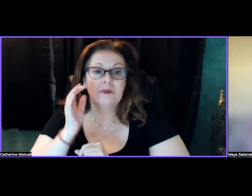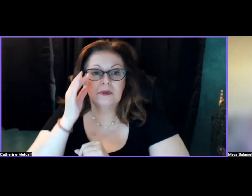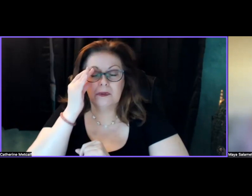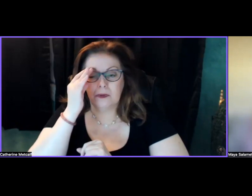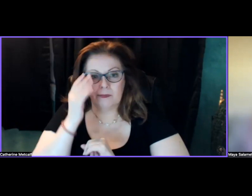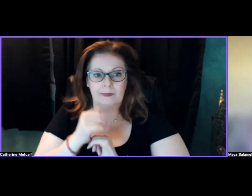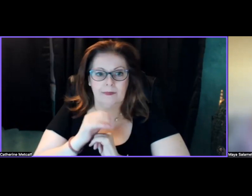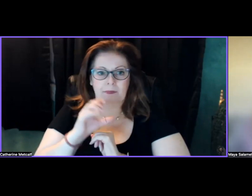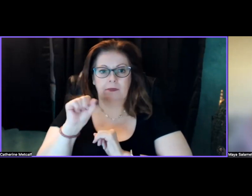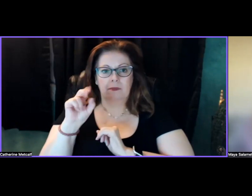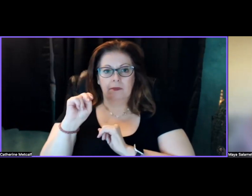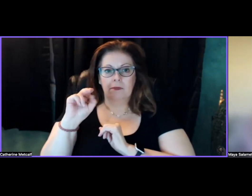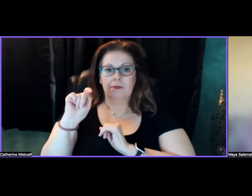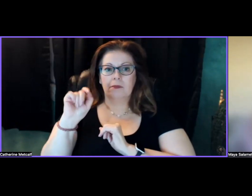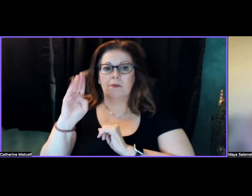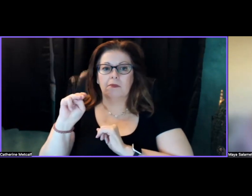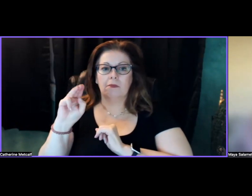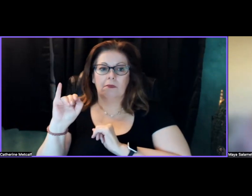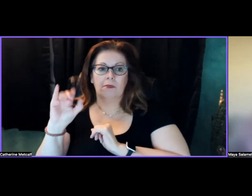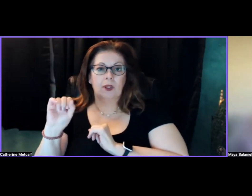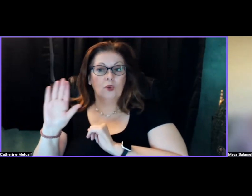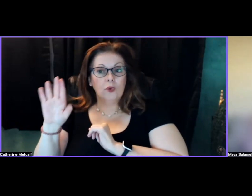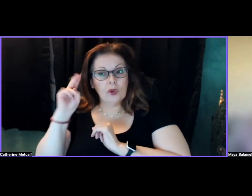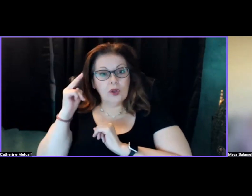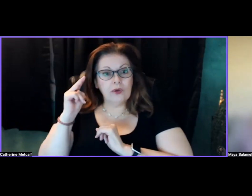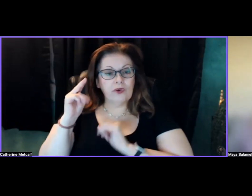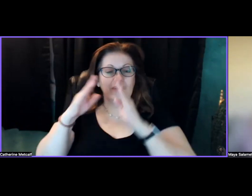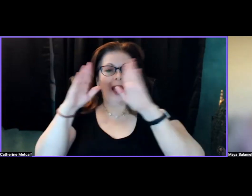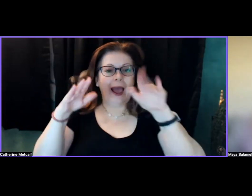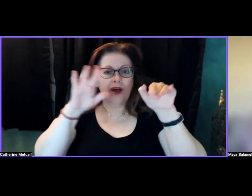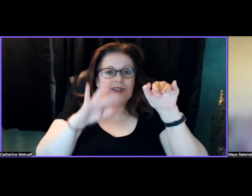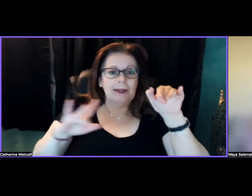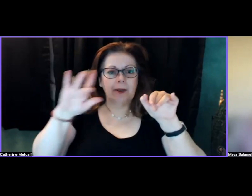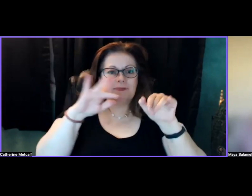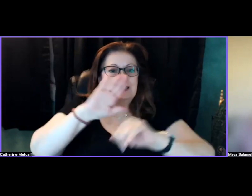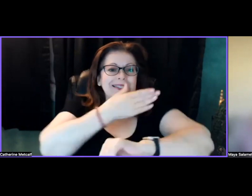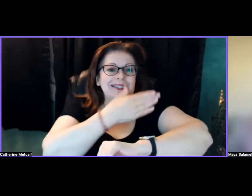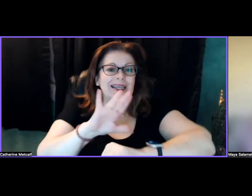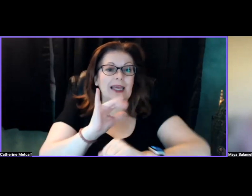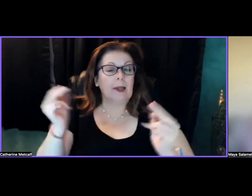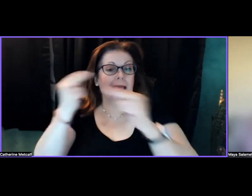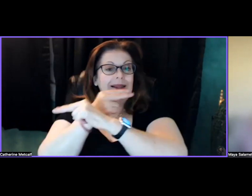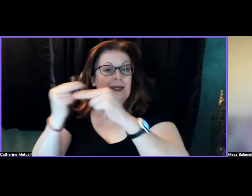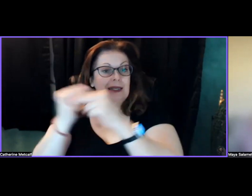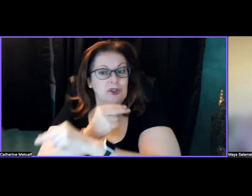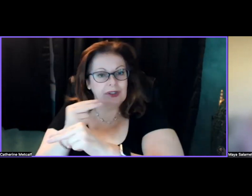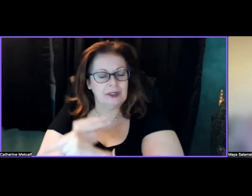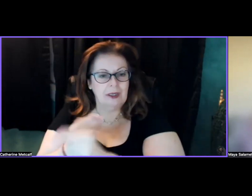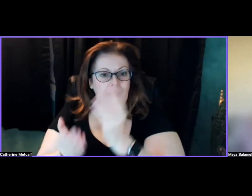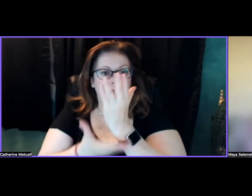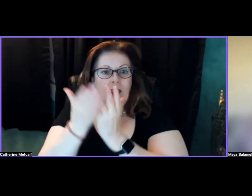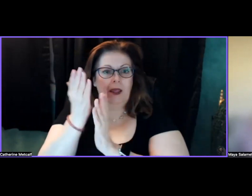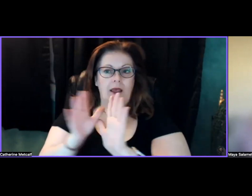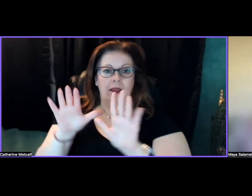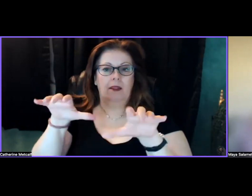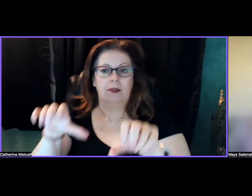Santa Monica and your uncle in an empty house, singing like the interstate. Palms pressed to the pews of the